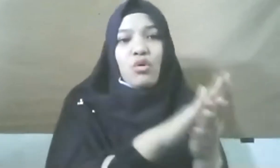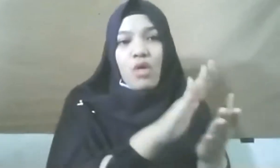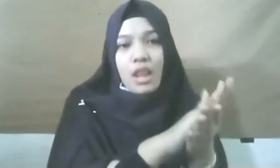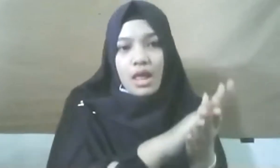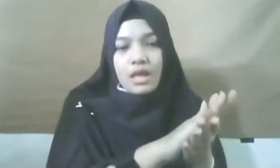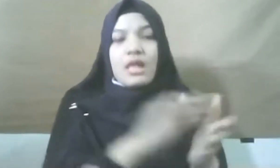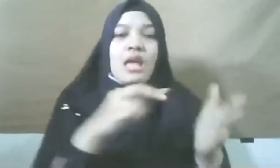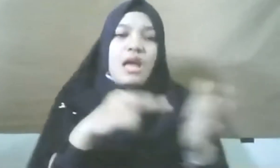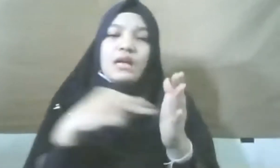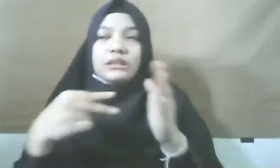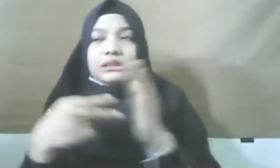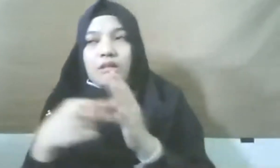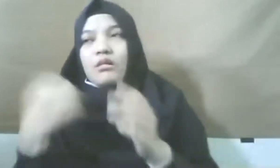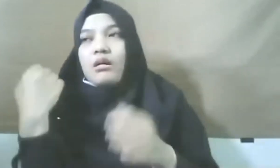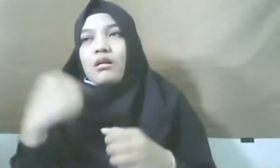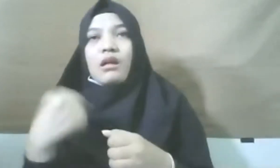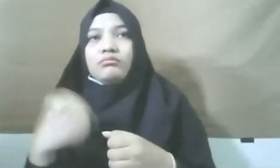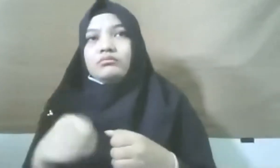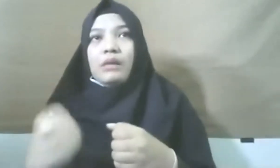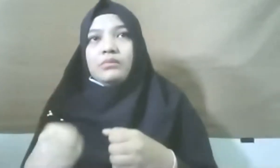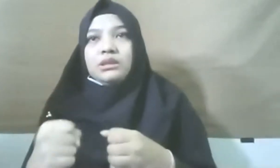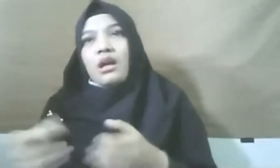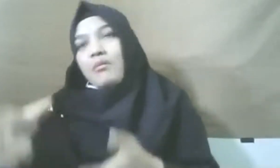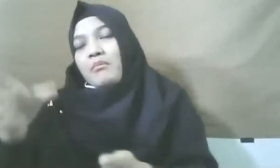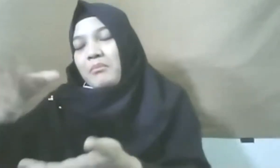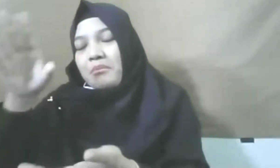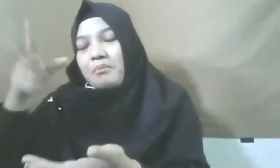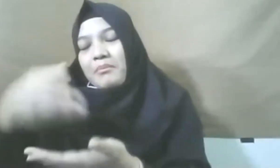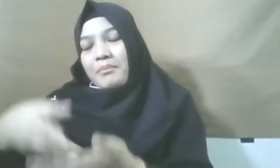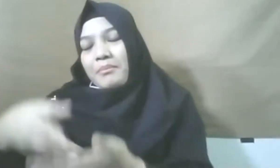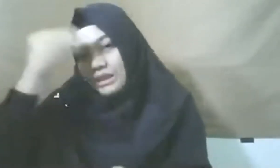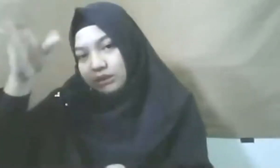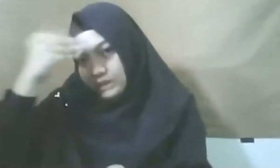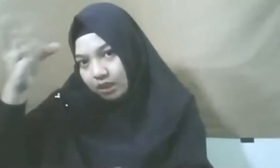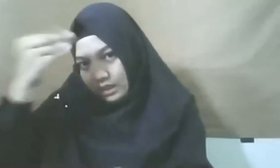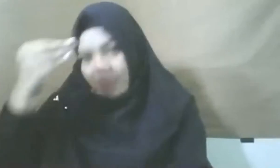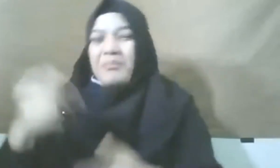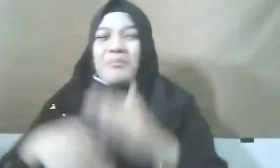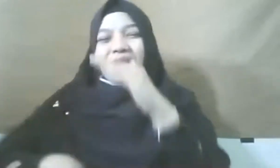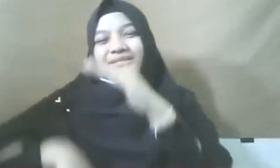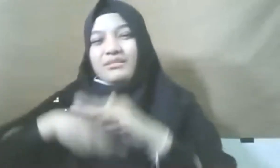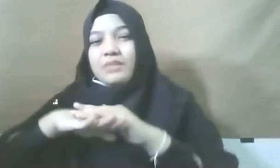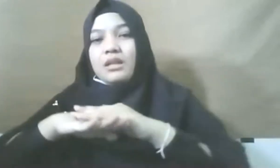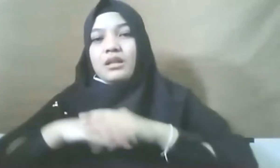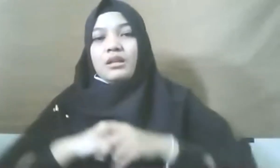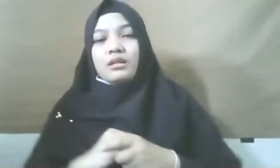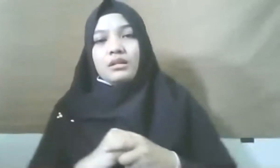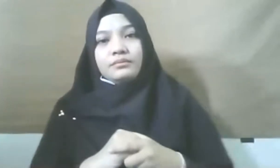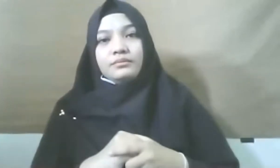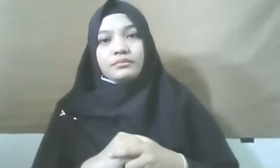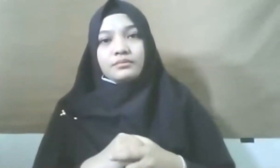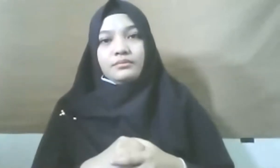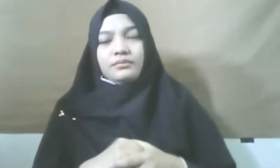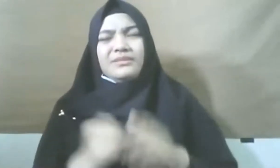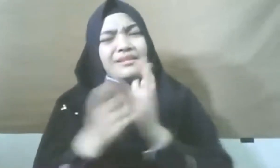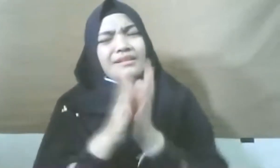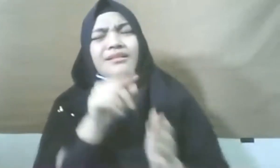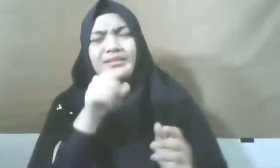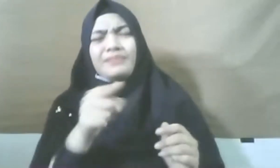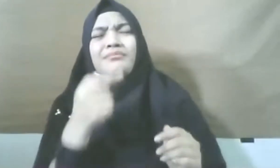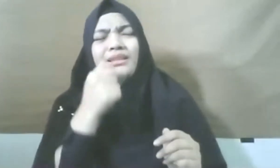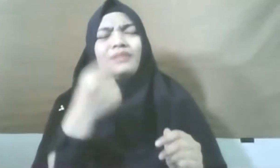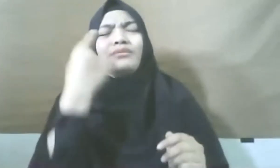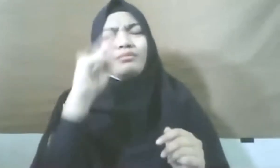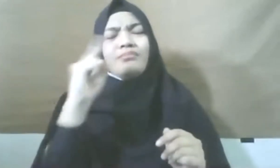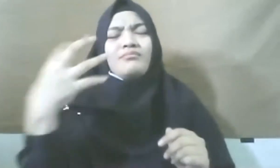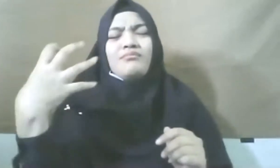even among us researchers, we've talked about, like, this is actually an opportunity for government and also education